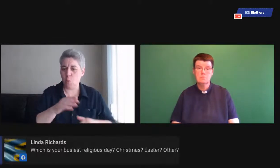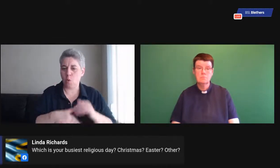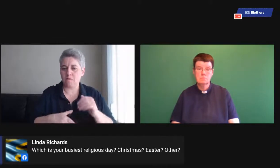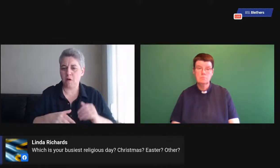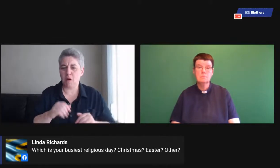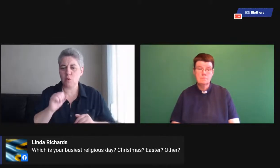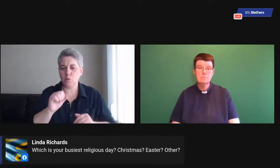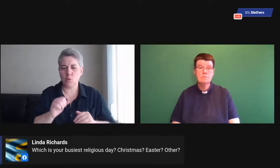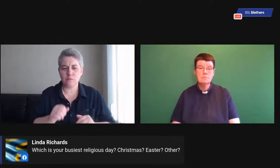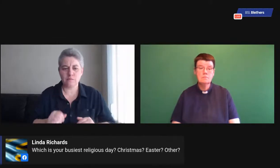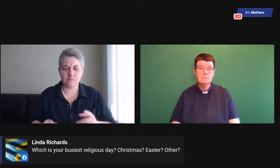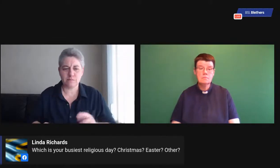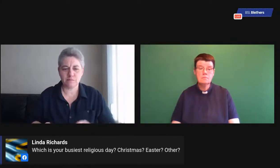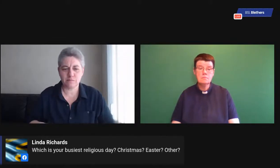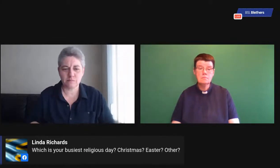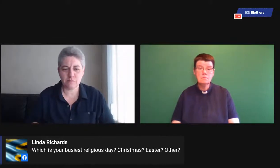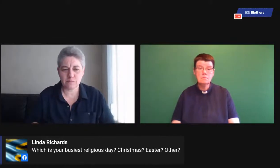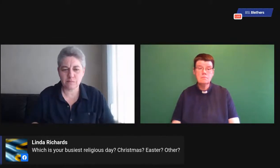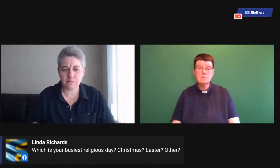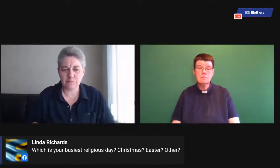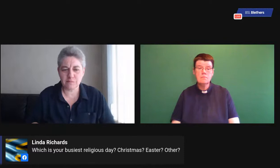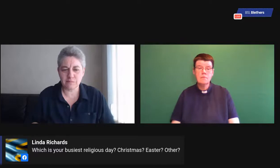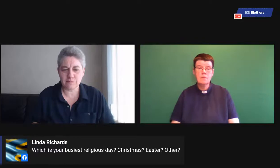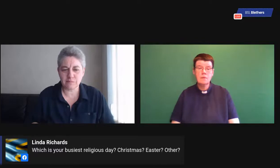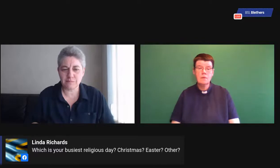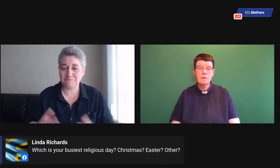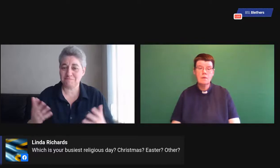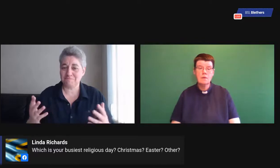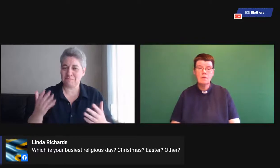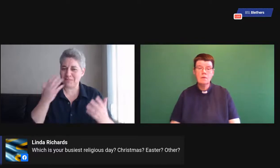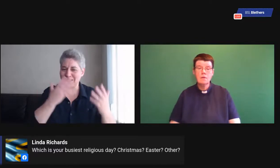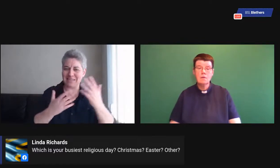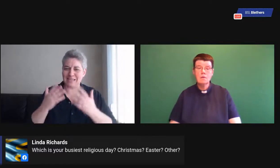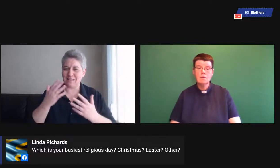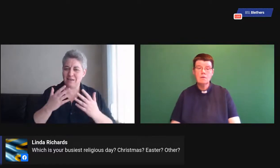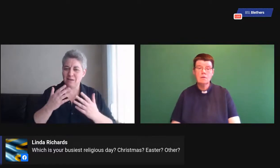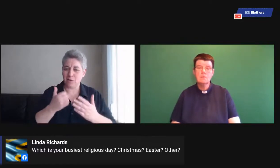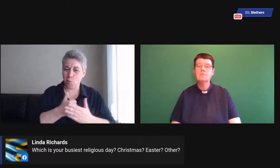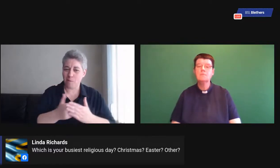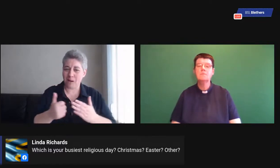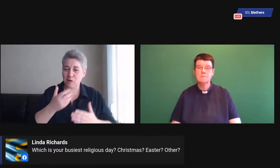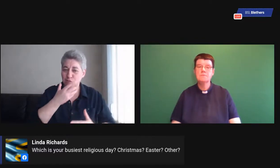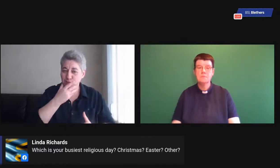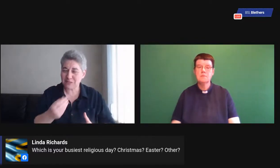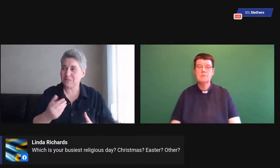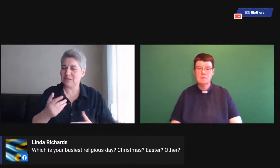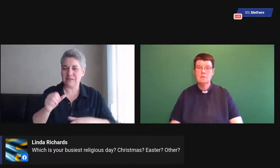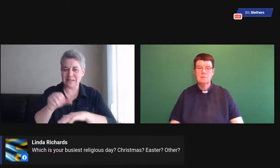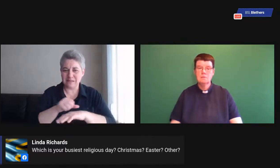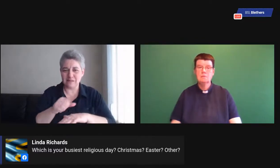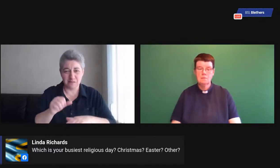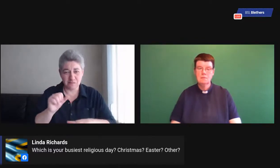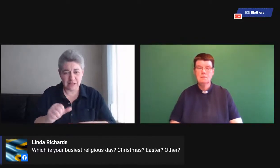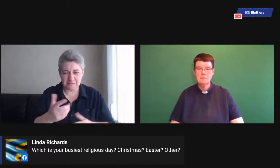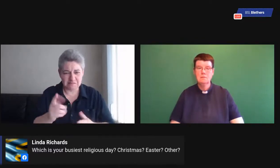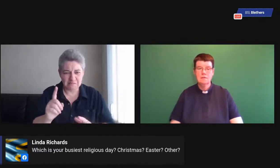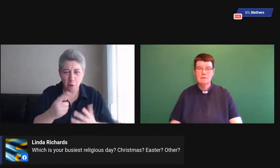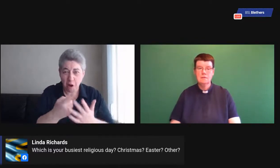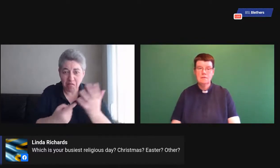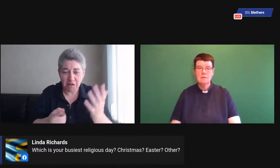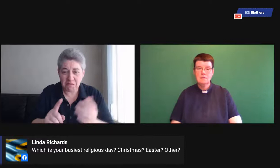another question in from Linda. So, which is your busiest religious day?